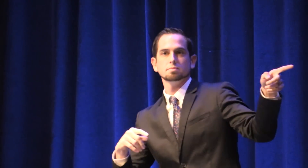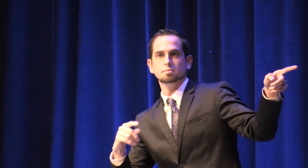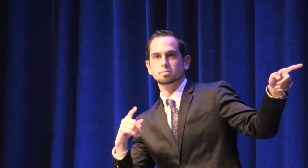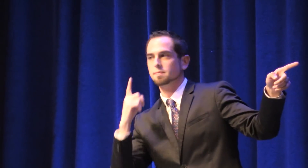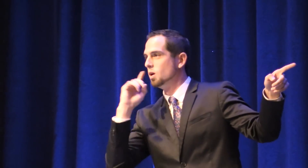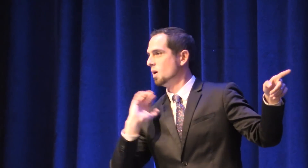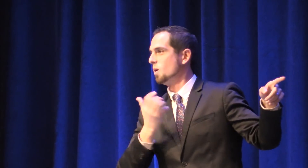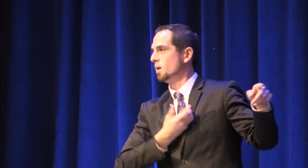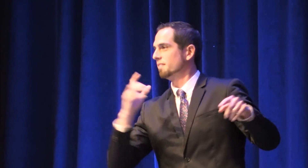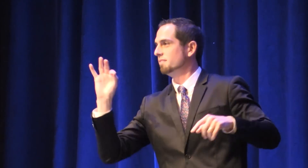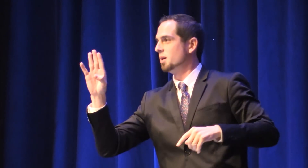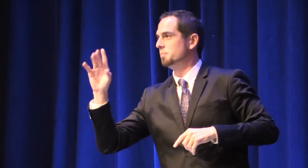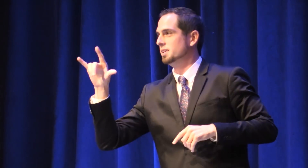football player. Actually, I'm going to let the